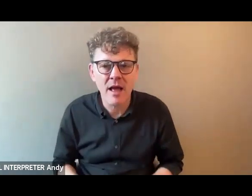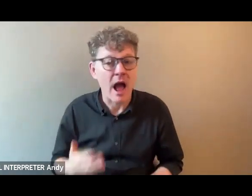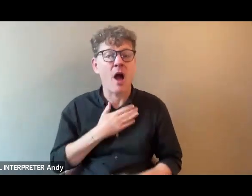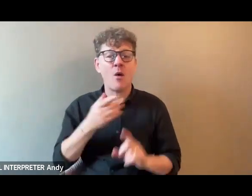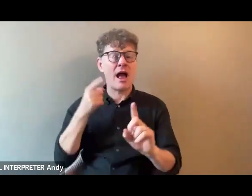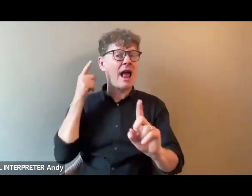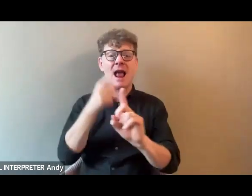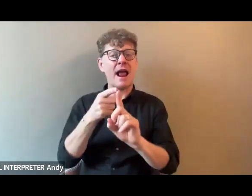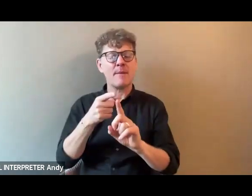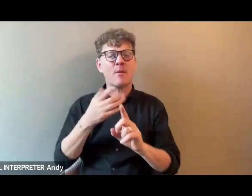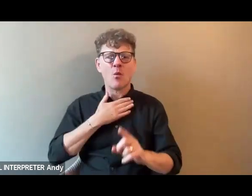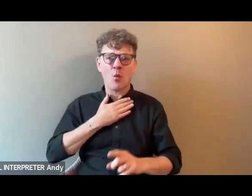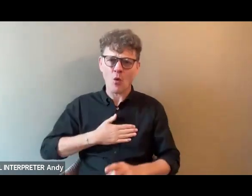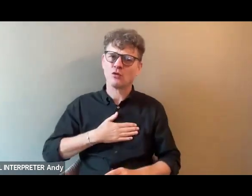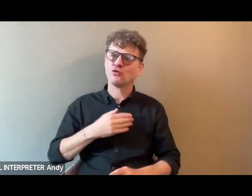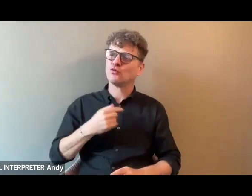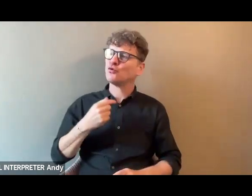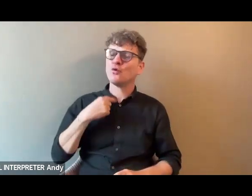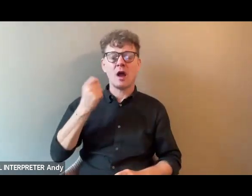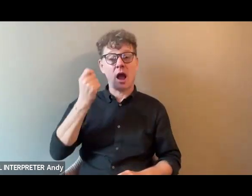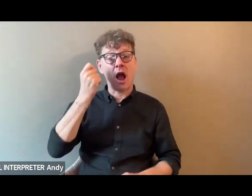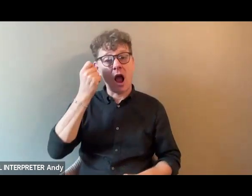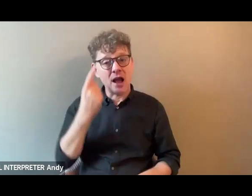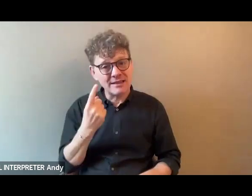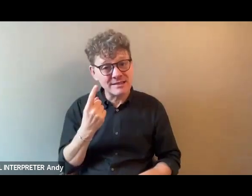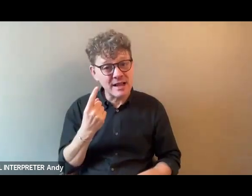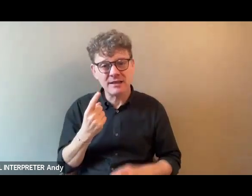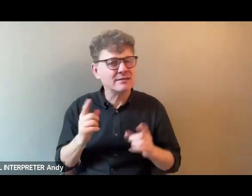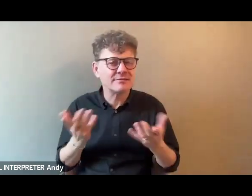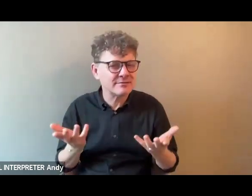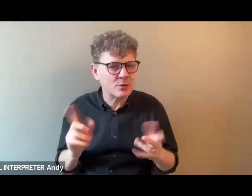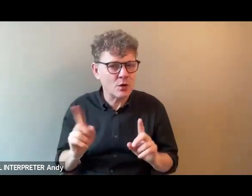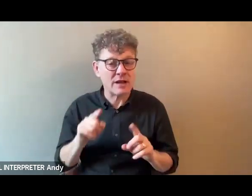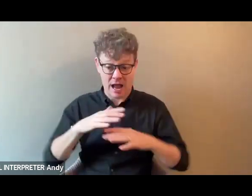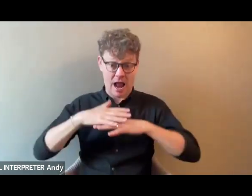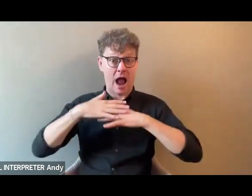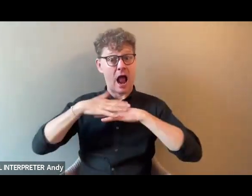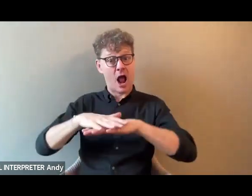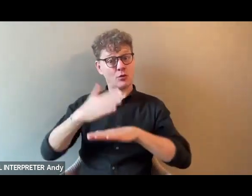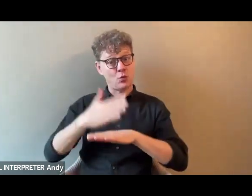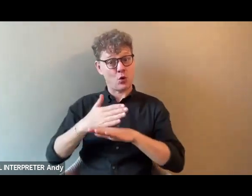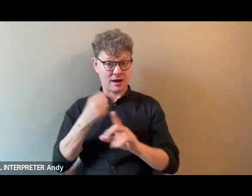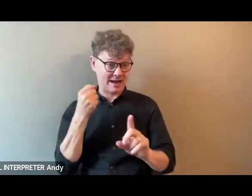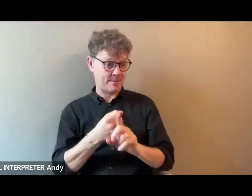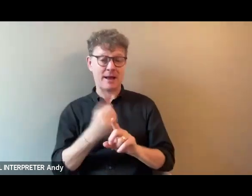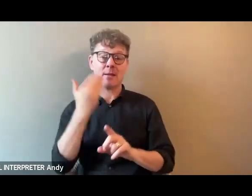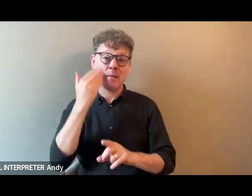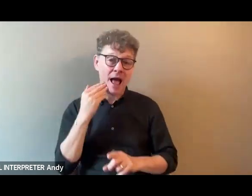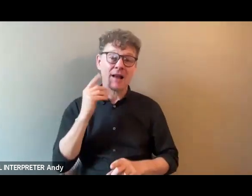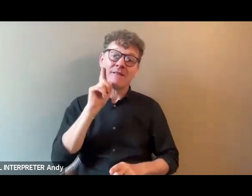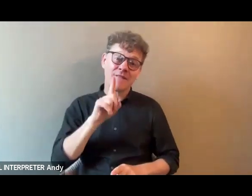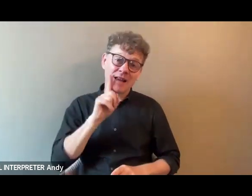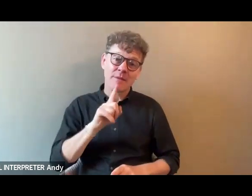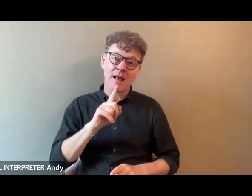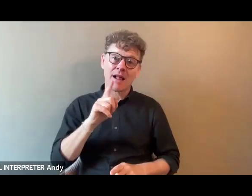to understand, the impact of hybrid working on Black female academics, particularly looking at